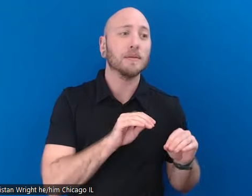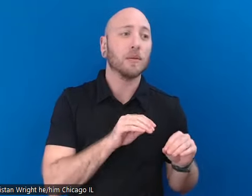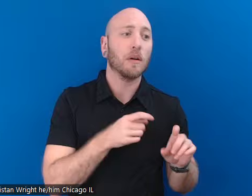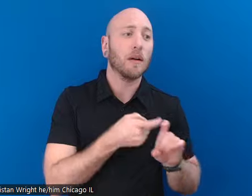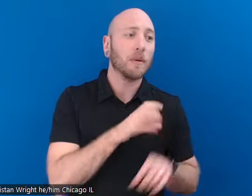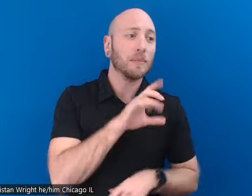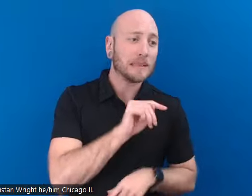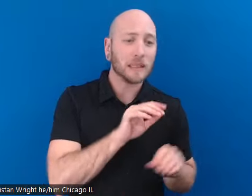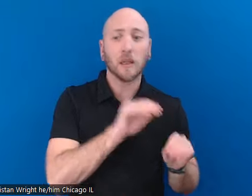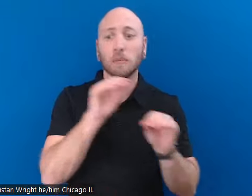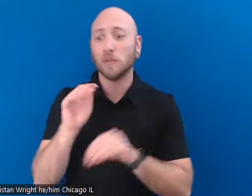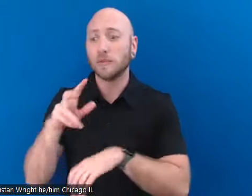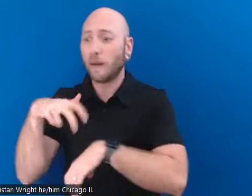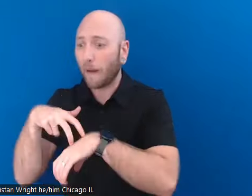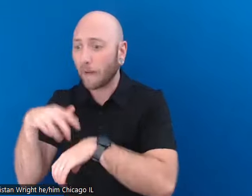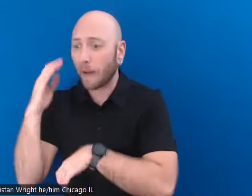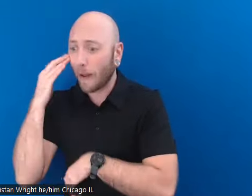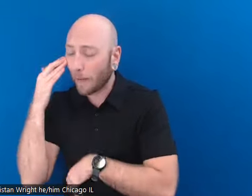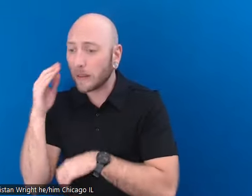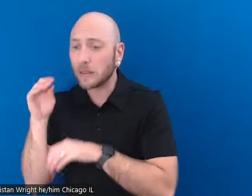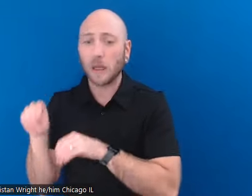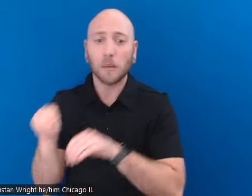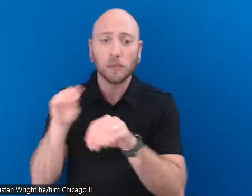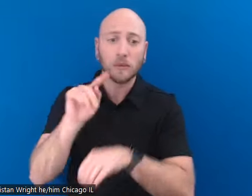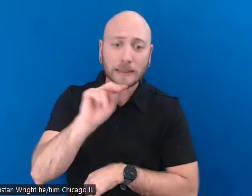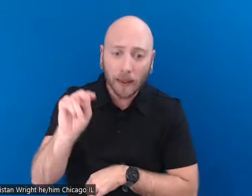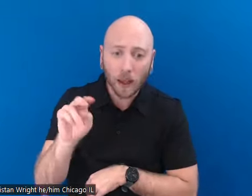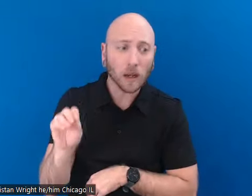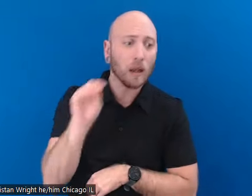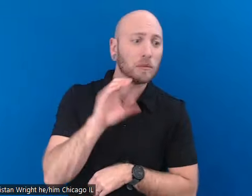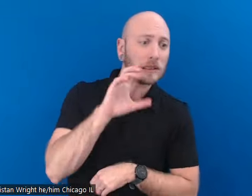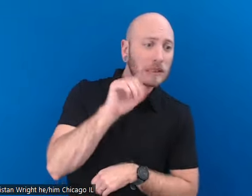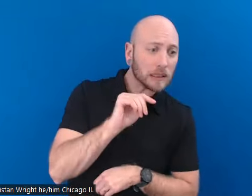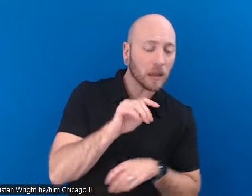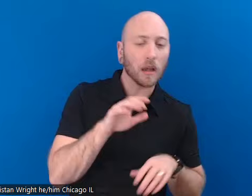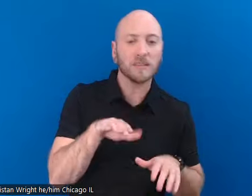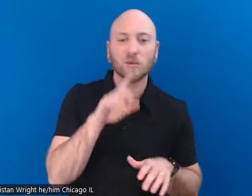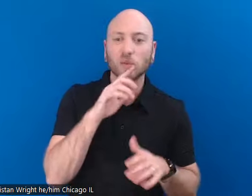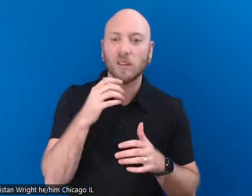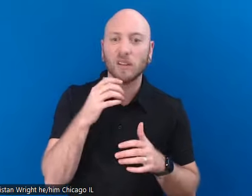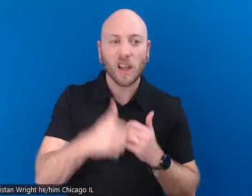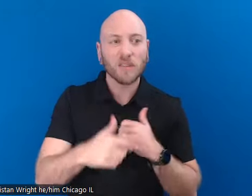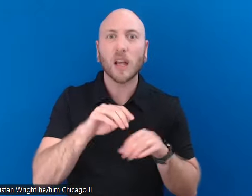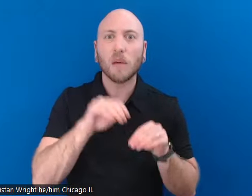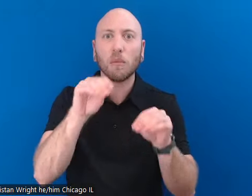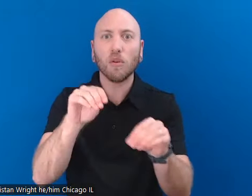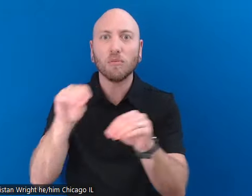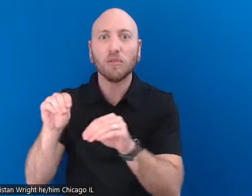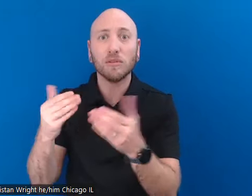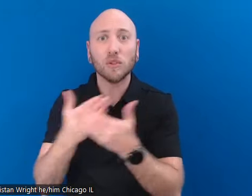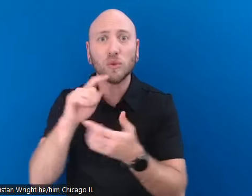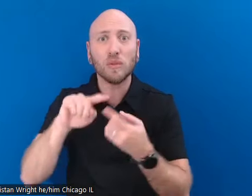had more and more trouble making friends every single time that I moved. Like I just kind of got farther and farther away from